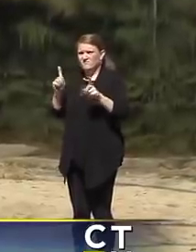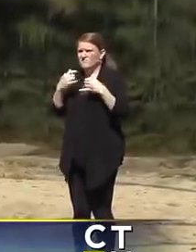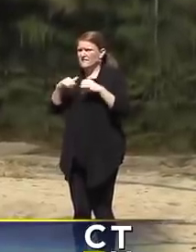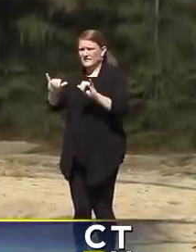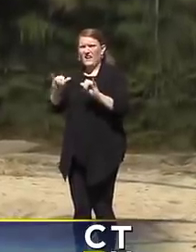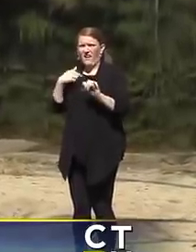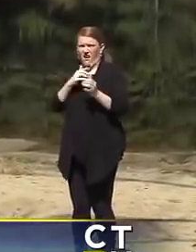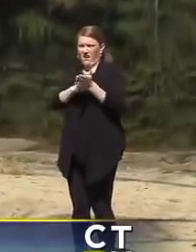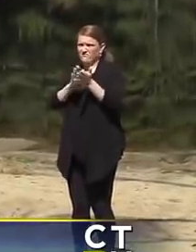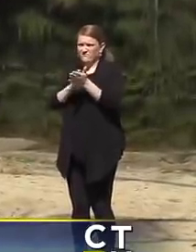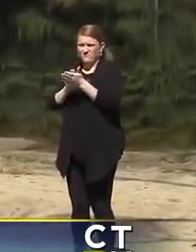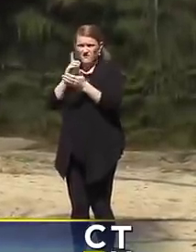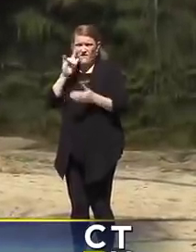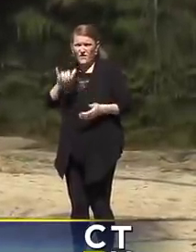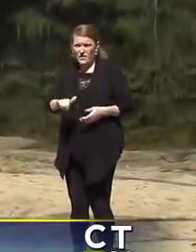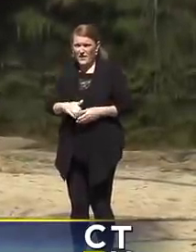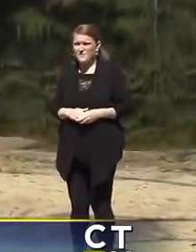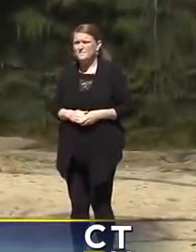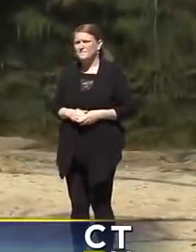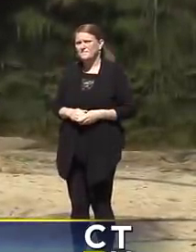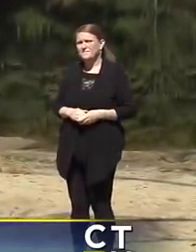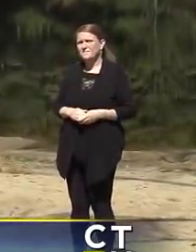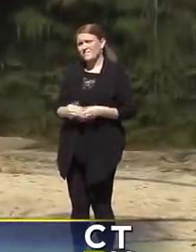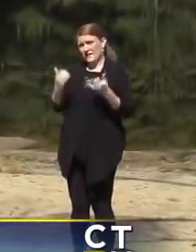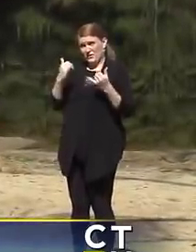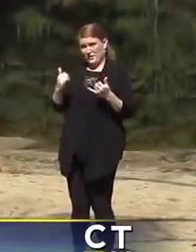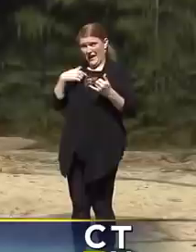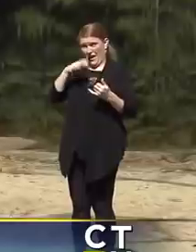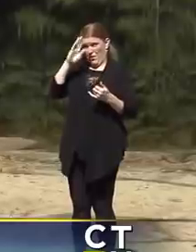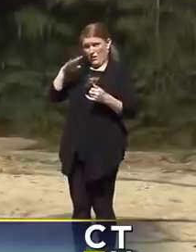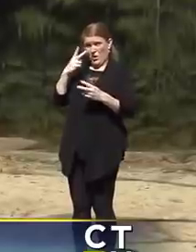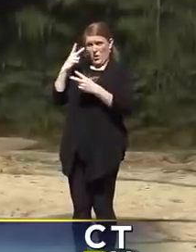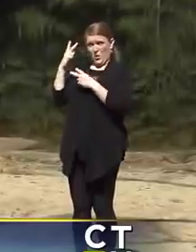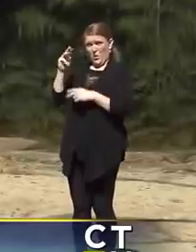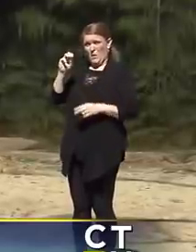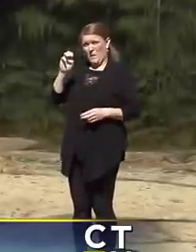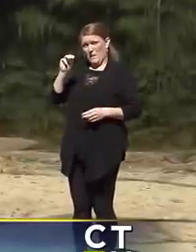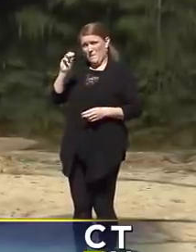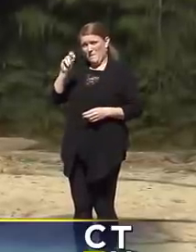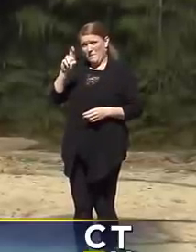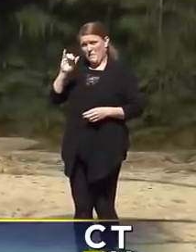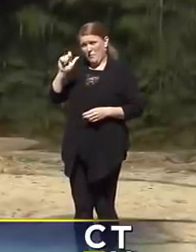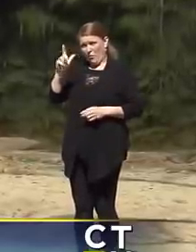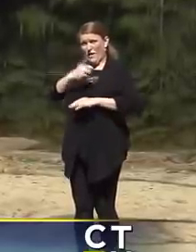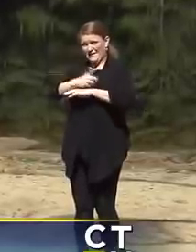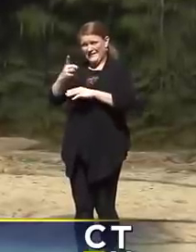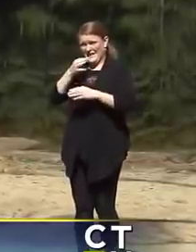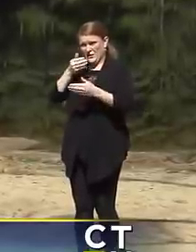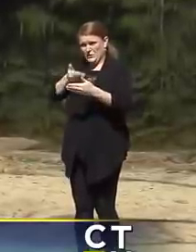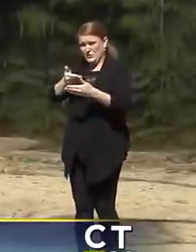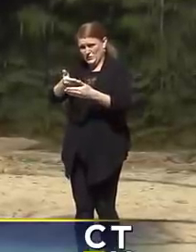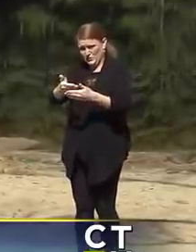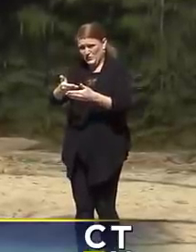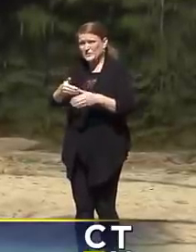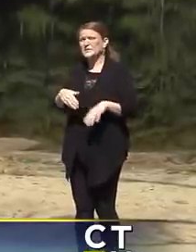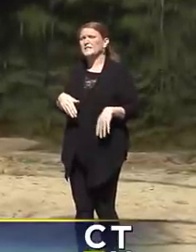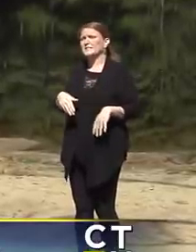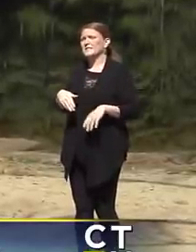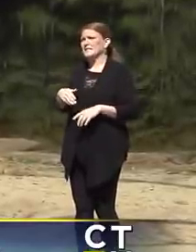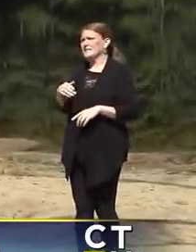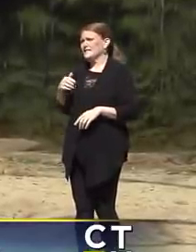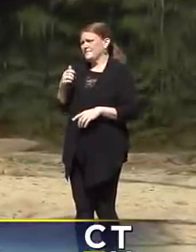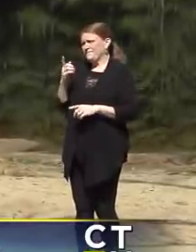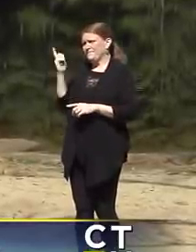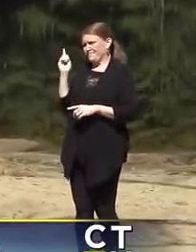distance. And now with Memorial Day in front of us, Katie's been working very closely with our